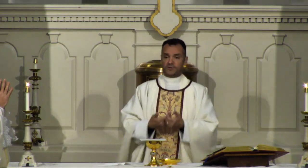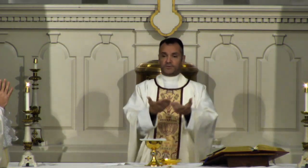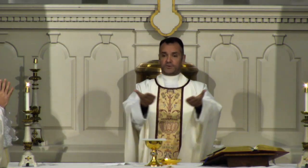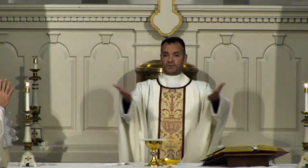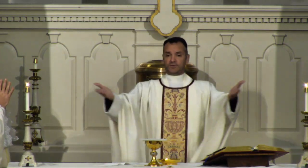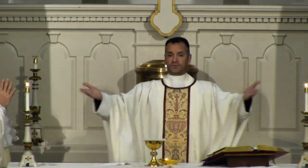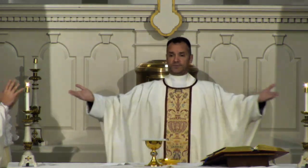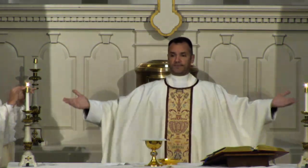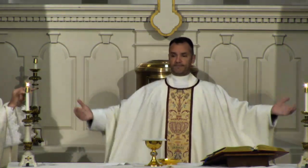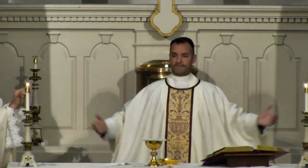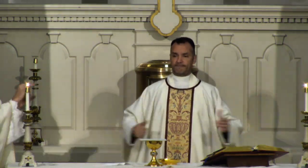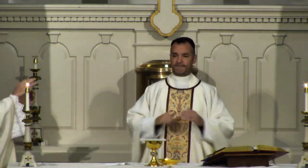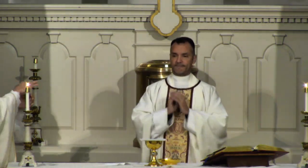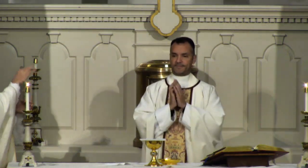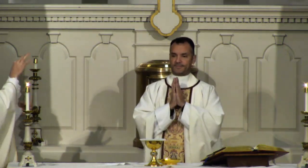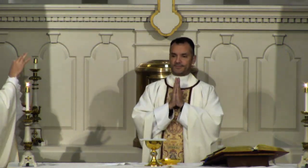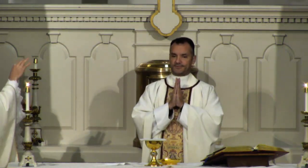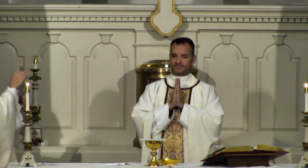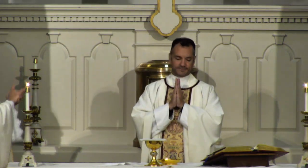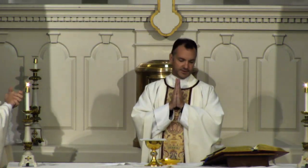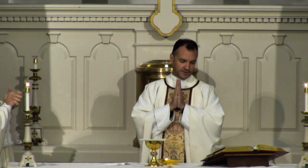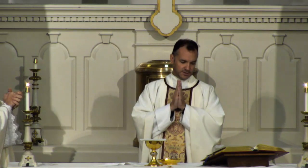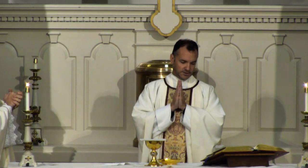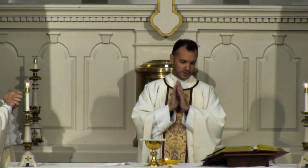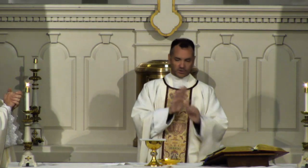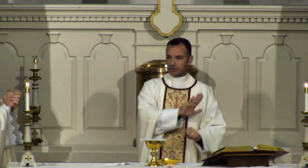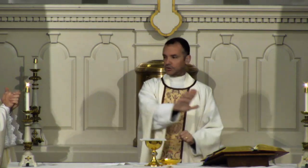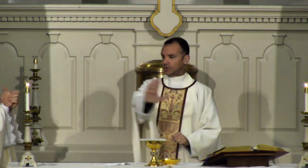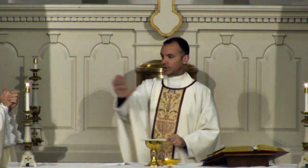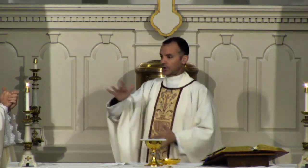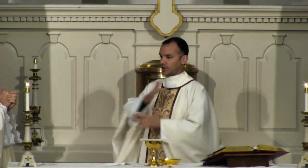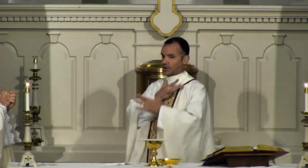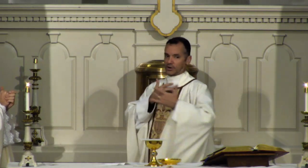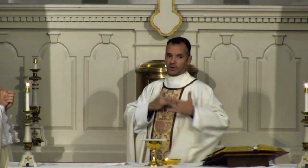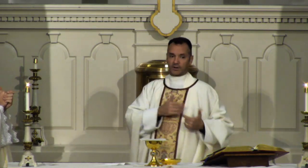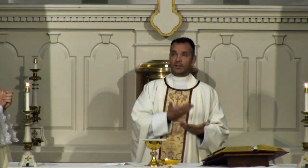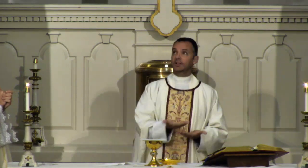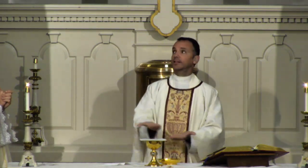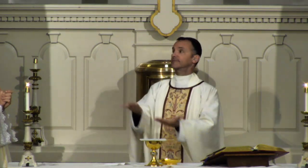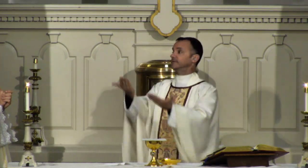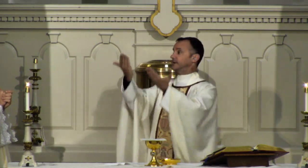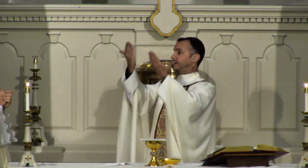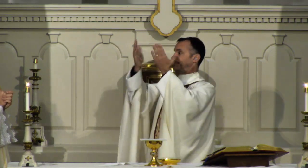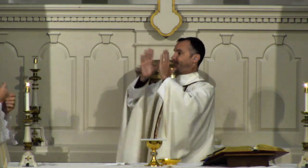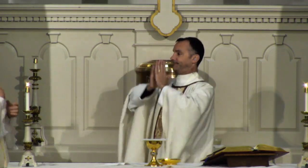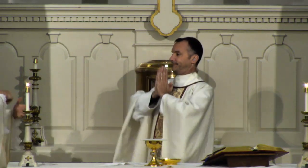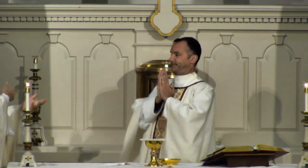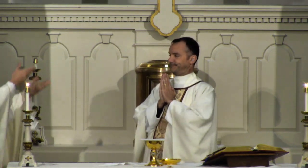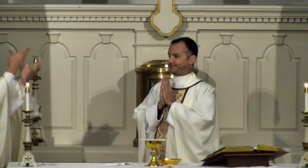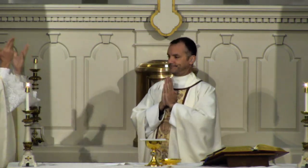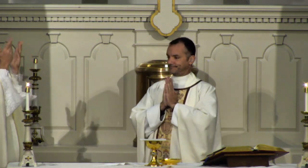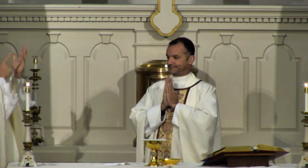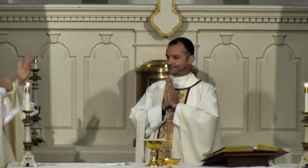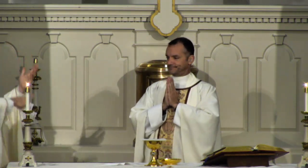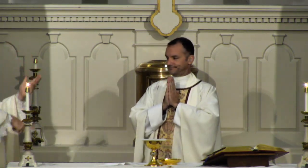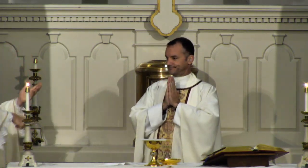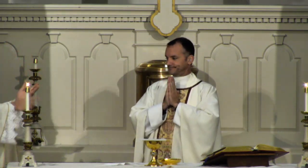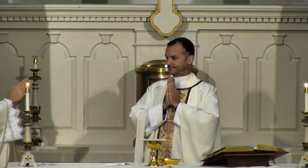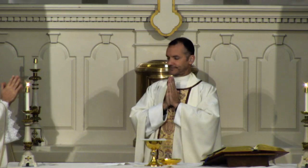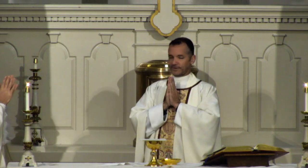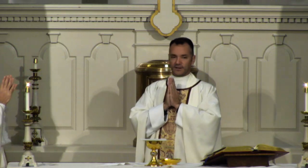The Lord be with you. With your spirit. Lift up your hearts to the Lord.